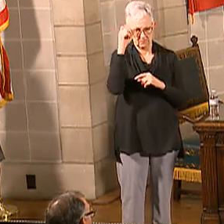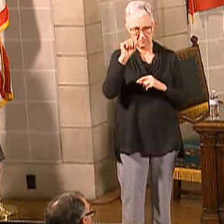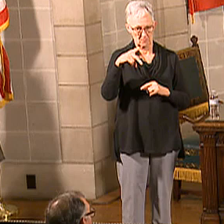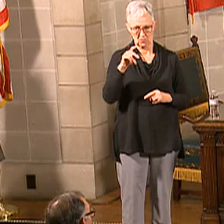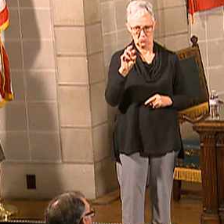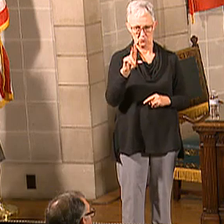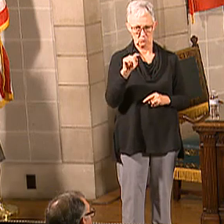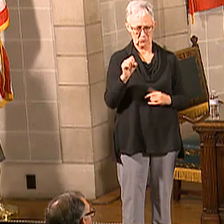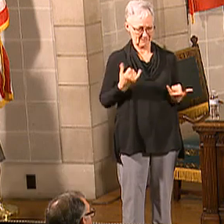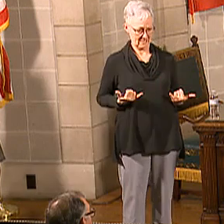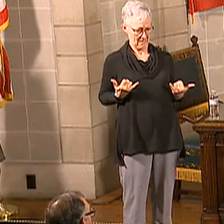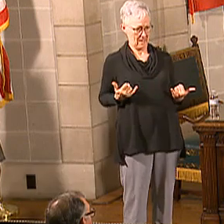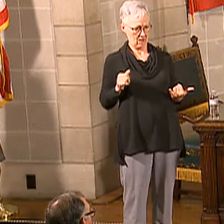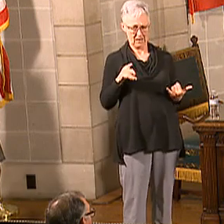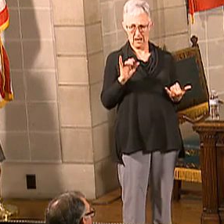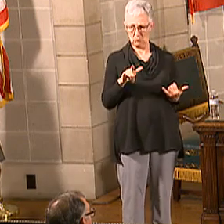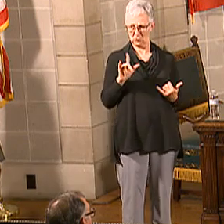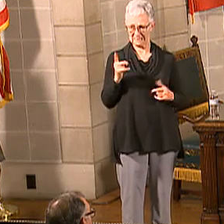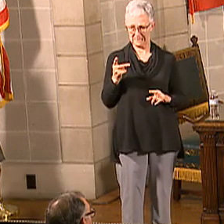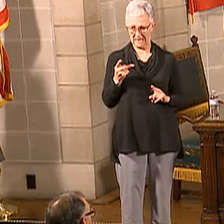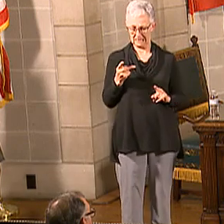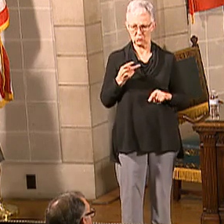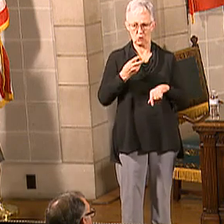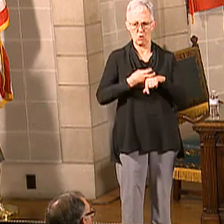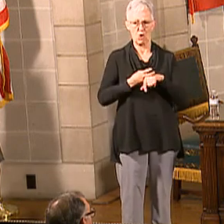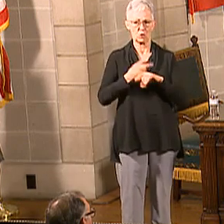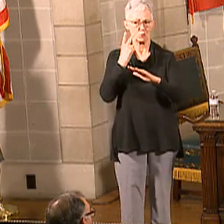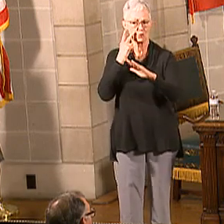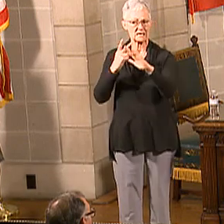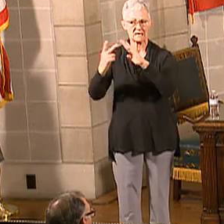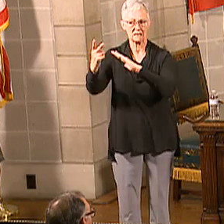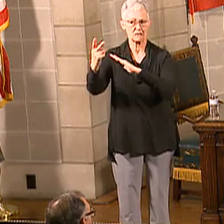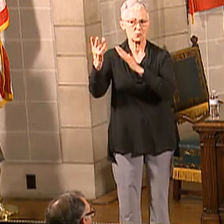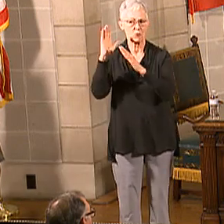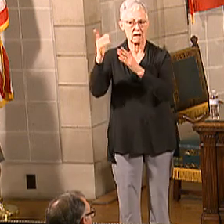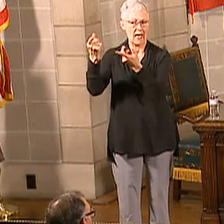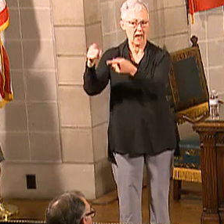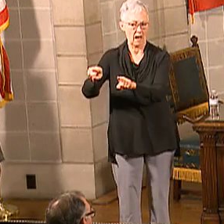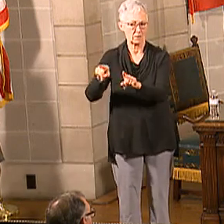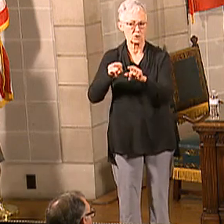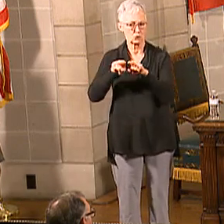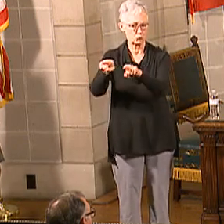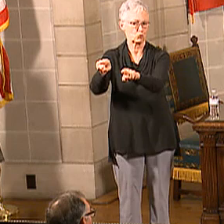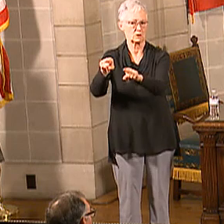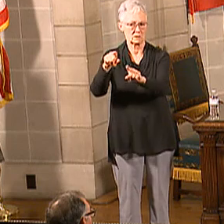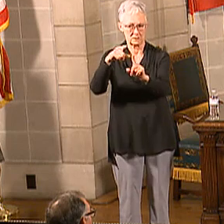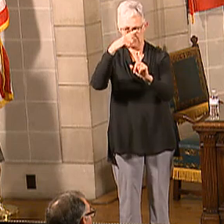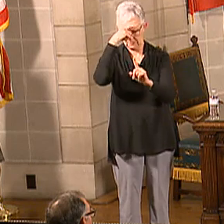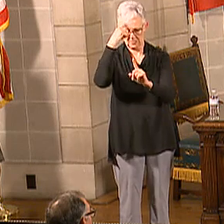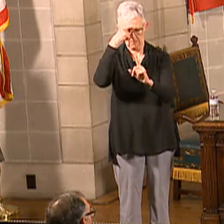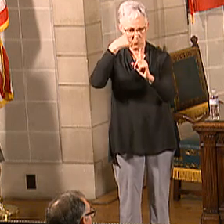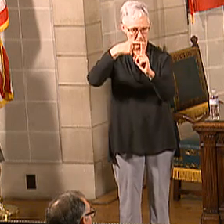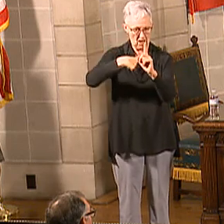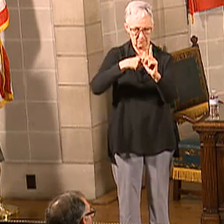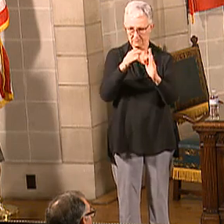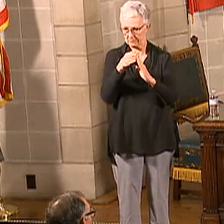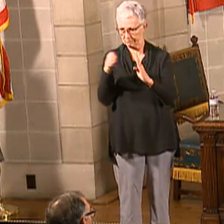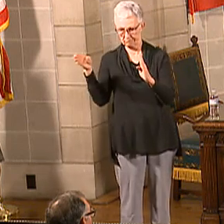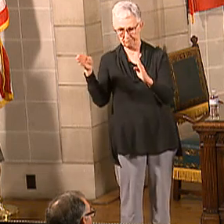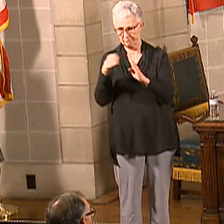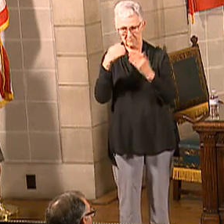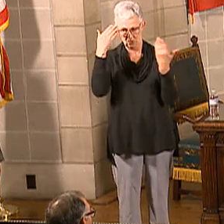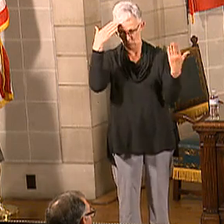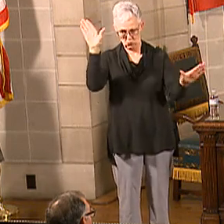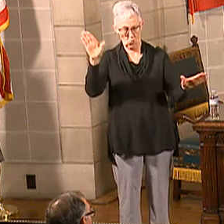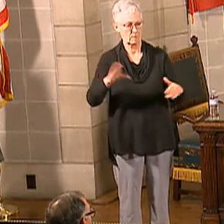2nd to be judging about what's going to happen with those summer sports. But again, I want to reiterate something that I said yesterday. So we